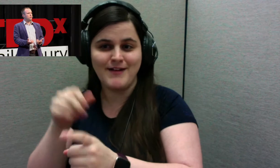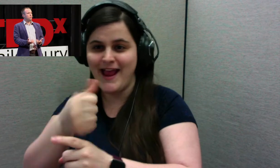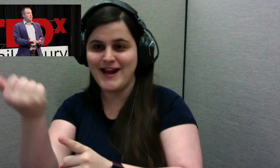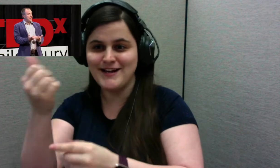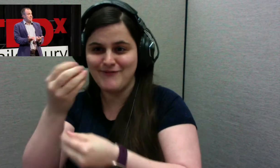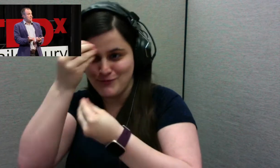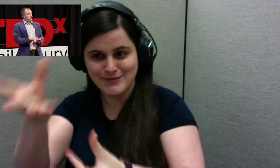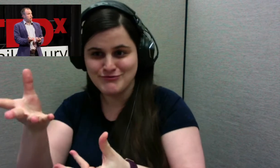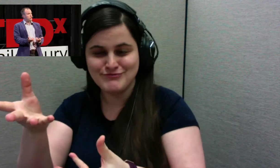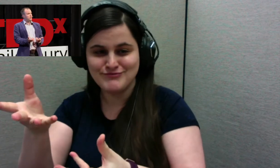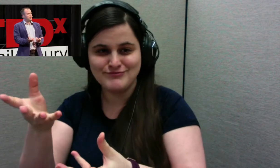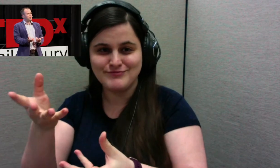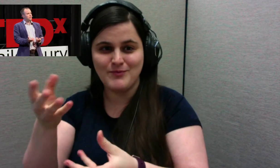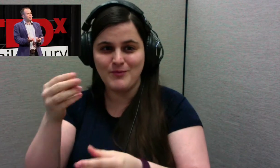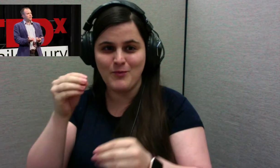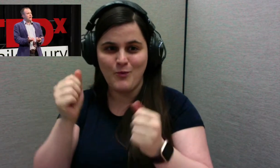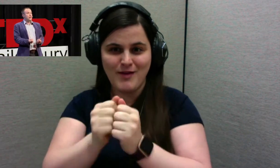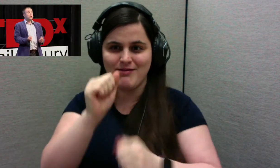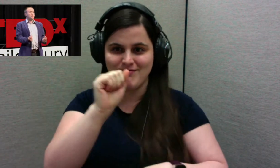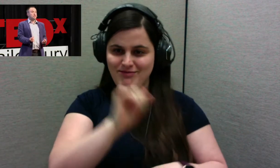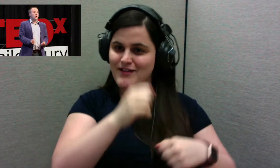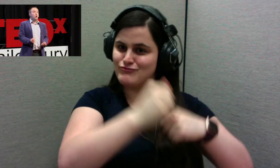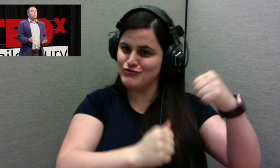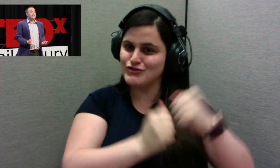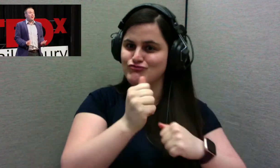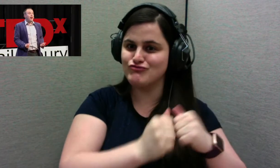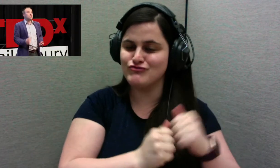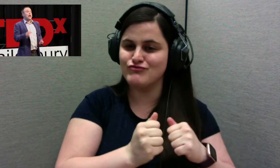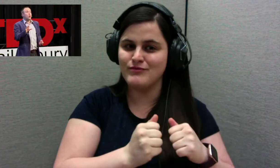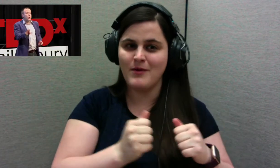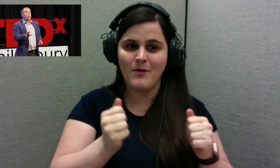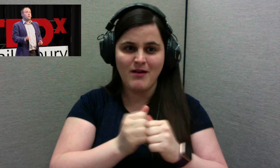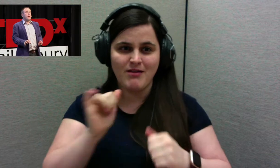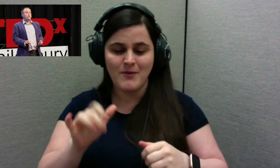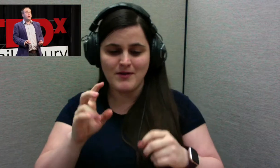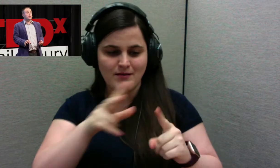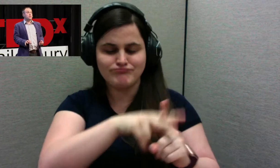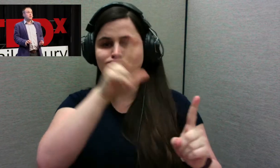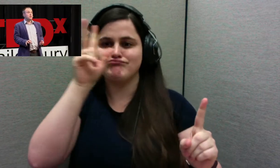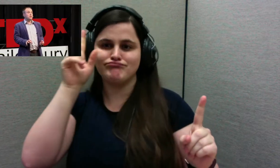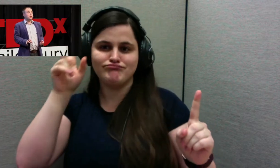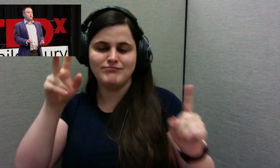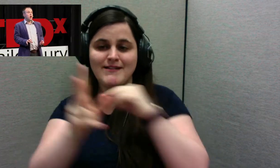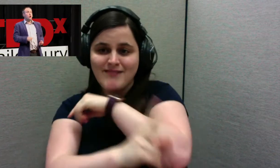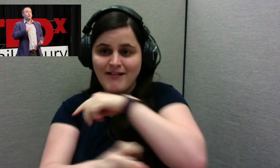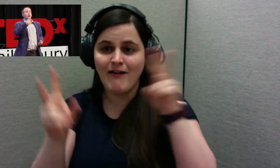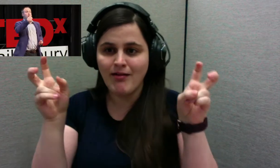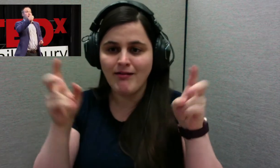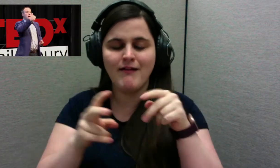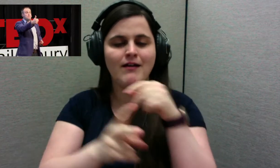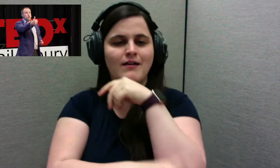want within that structure. And in doing so, we can hijack all of the benefits